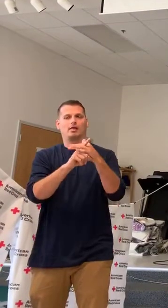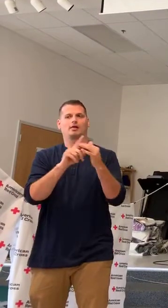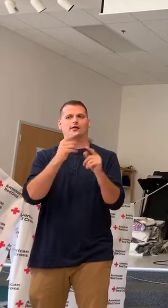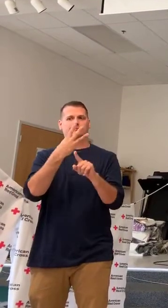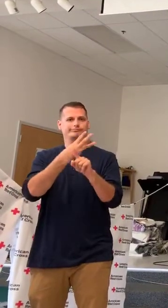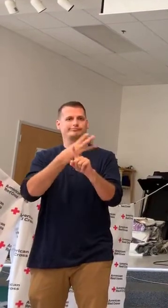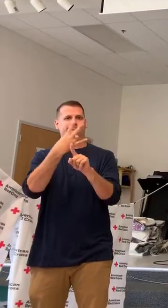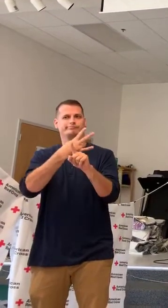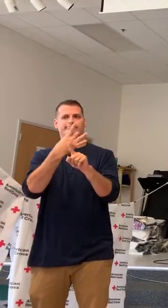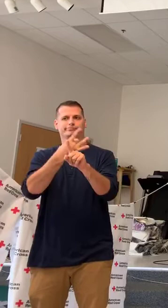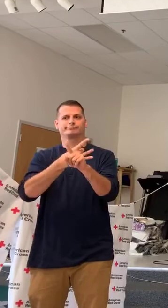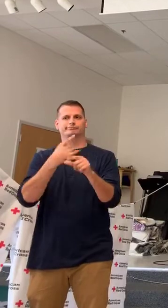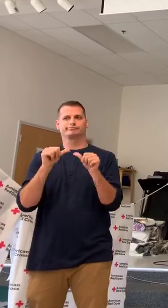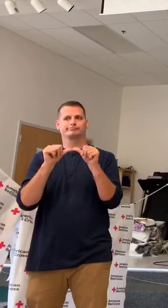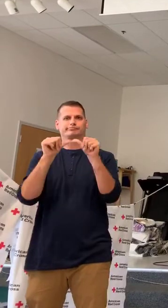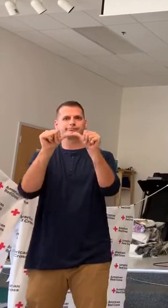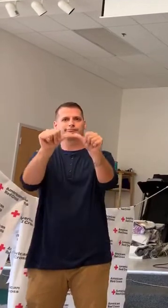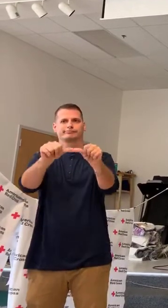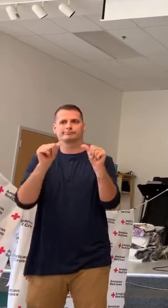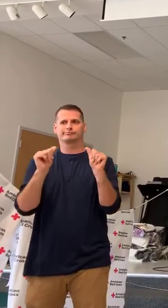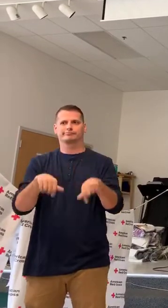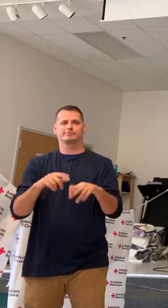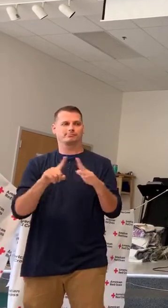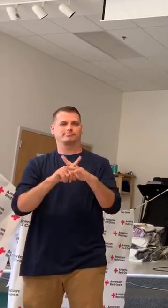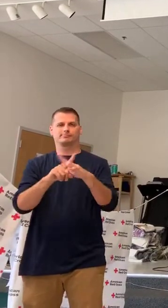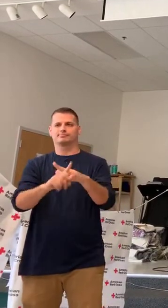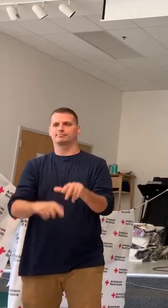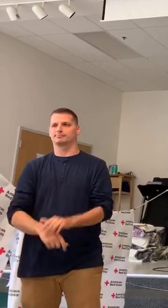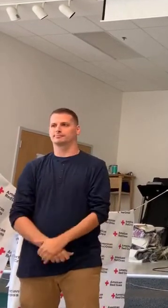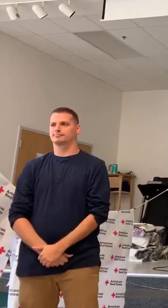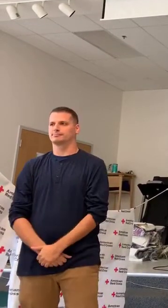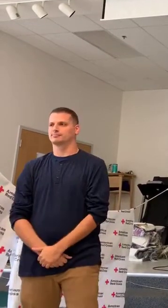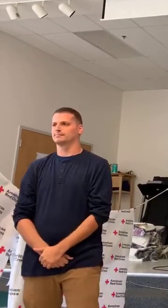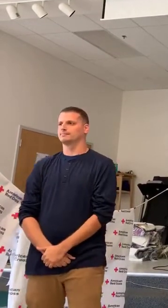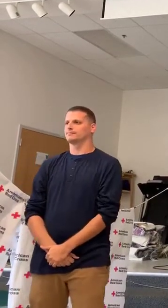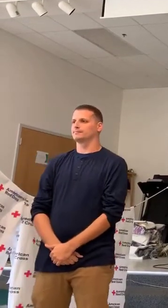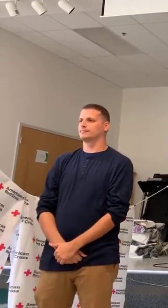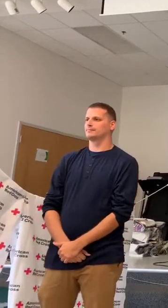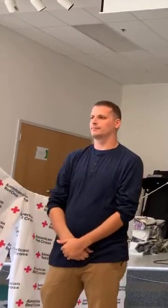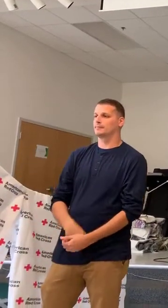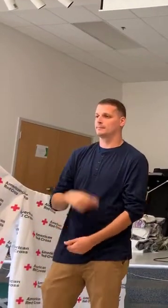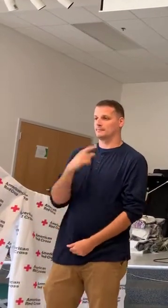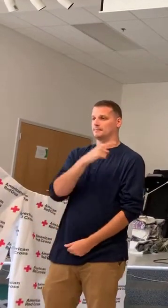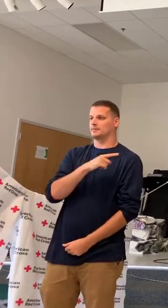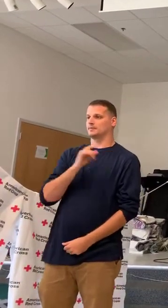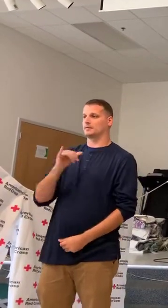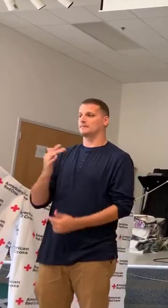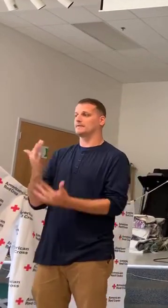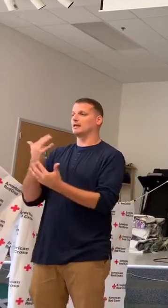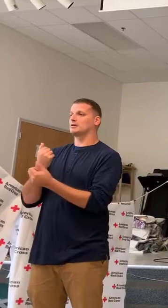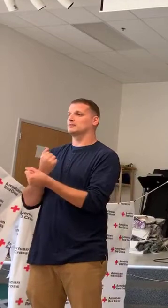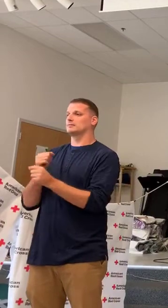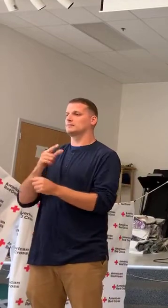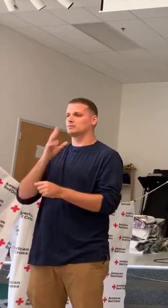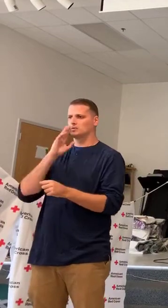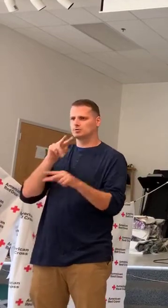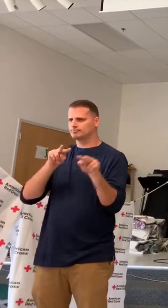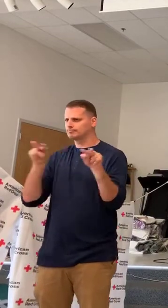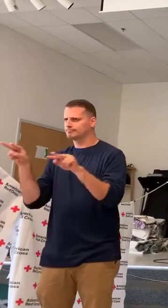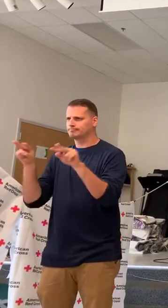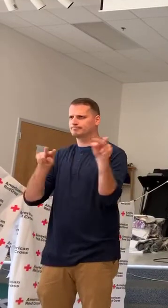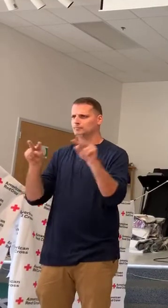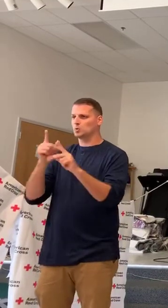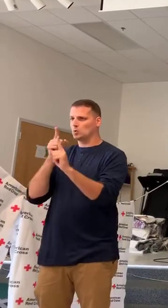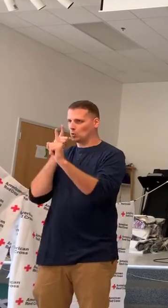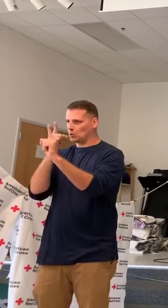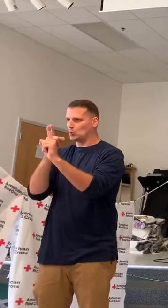like a structure threat, or a public or firefighter safety, yeah, if we'll take care of those while we're here, that's our mission. If it's